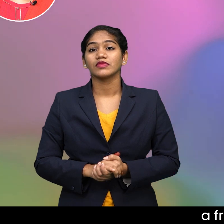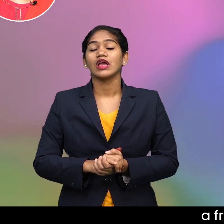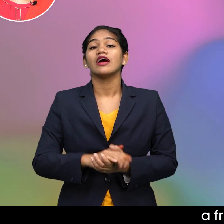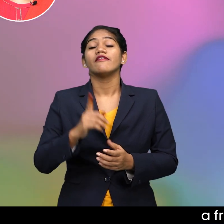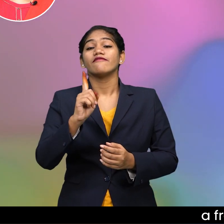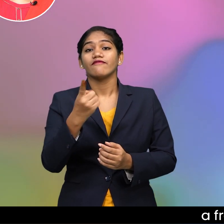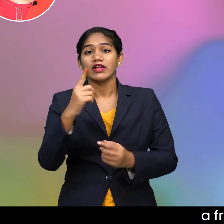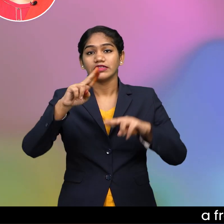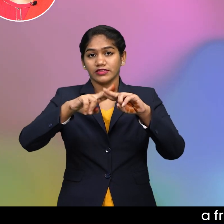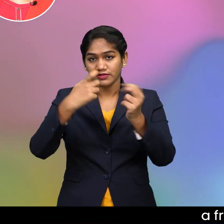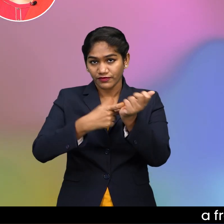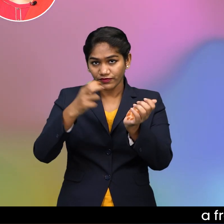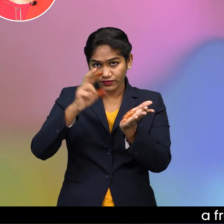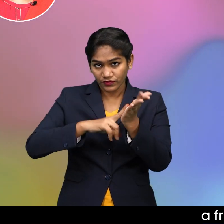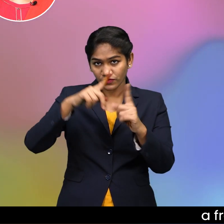lobe,